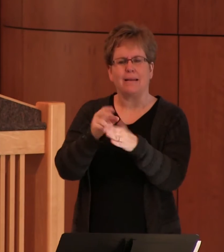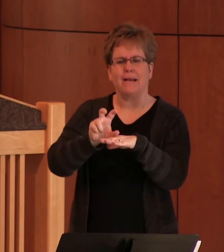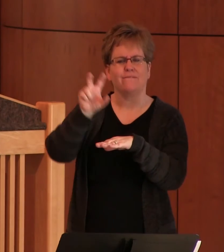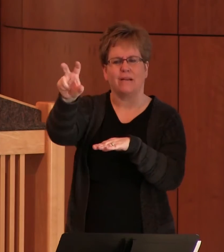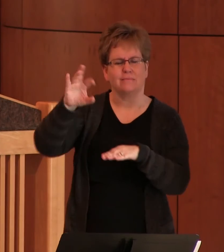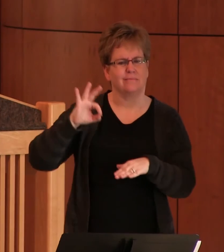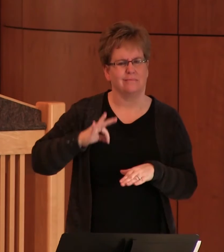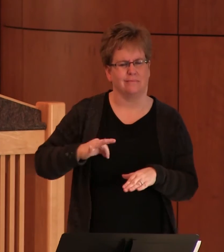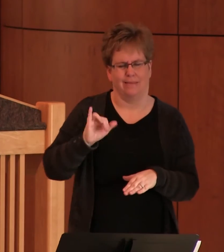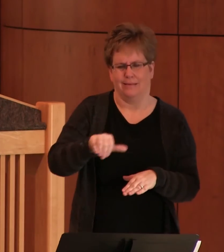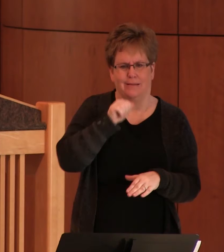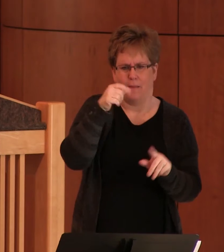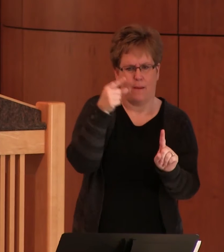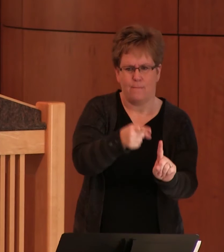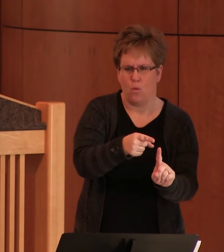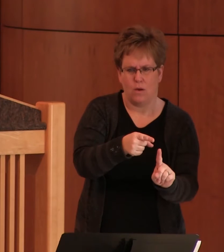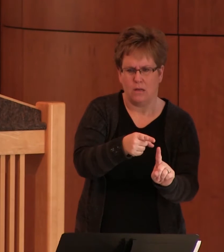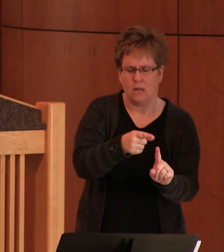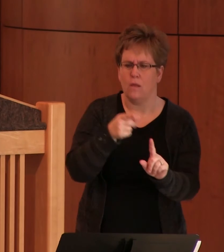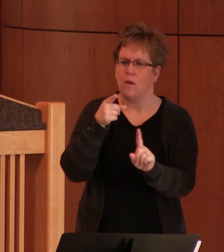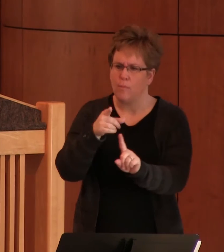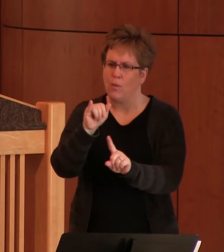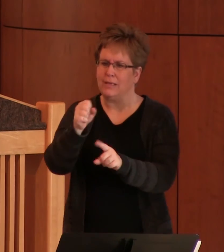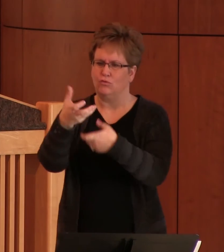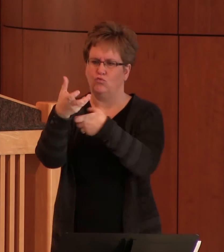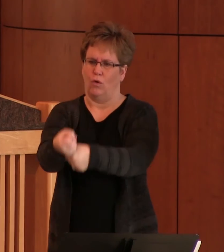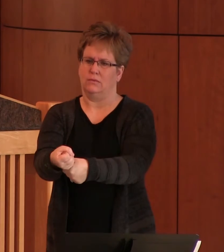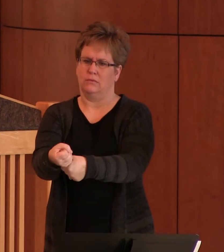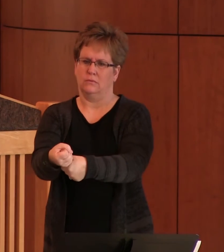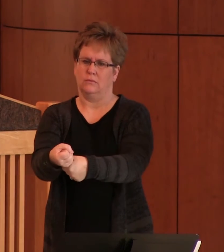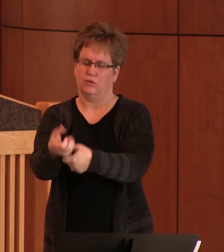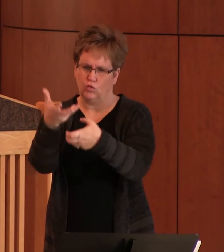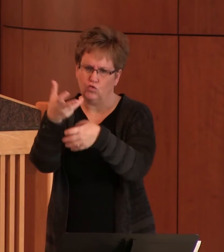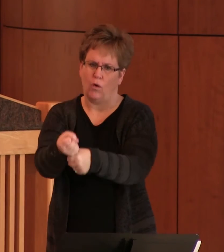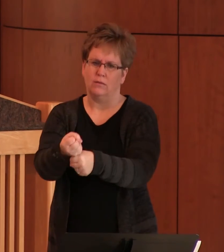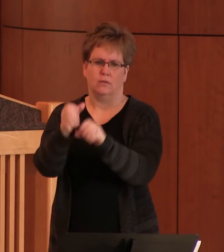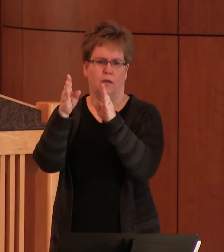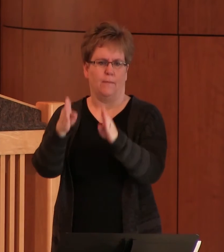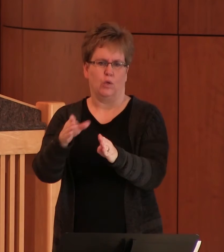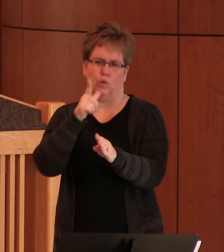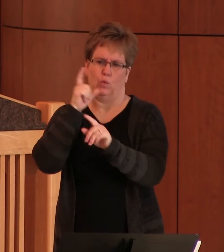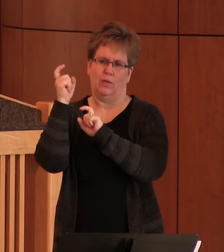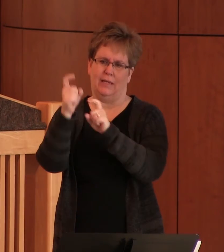investment. It's about faith and trust in the one who gives.